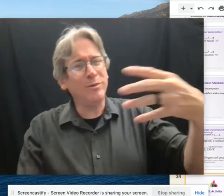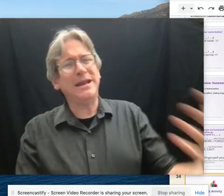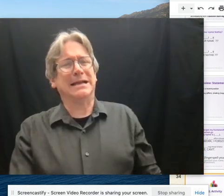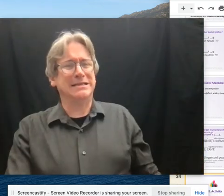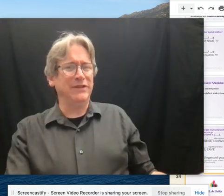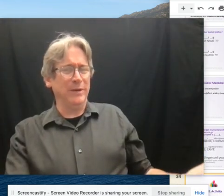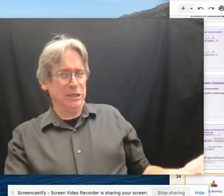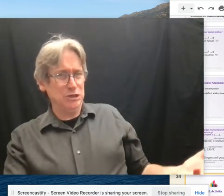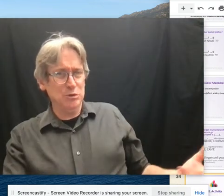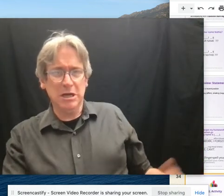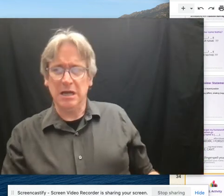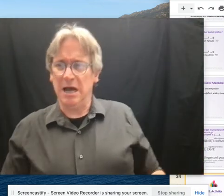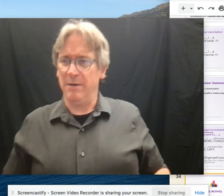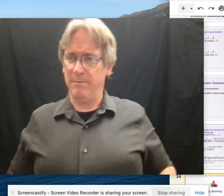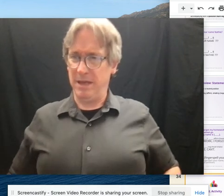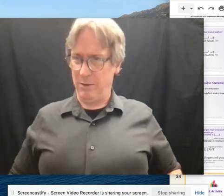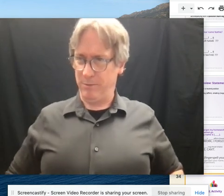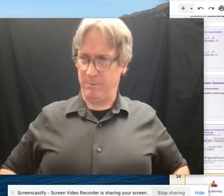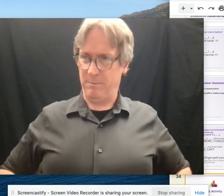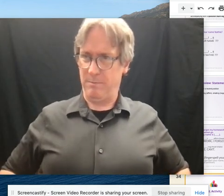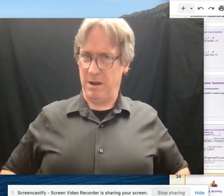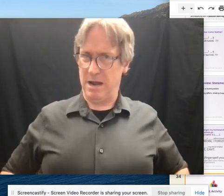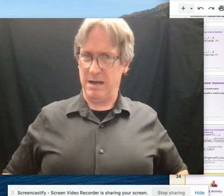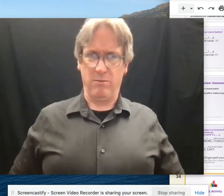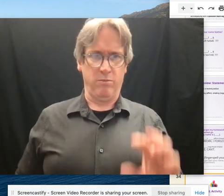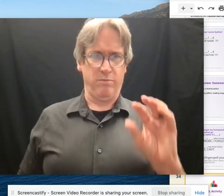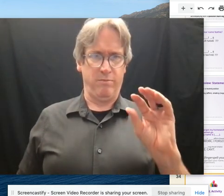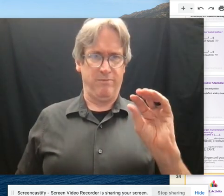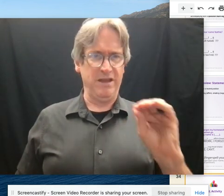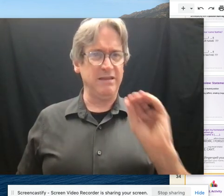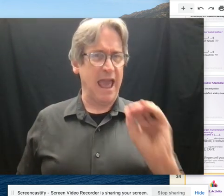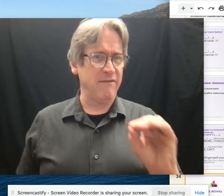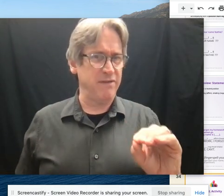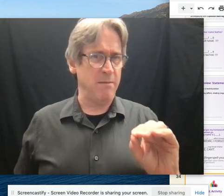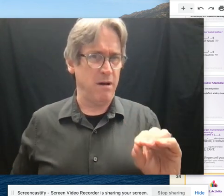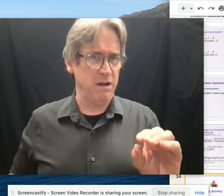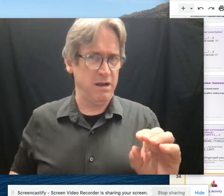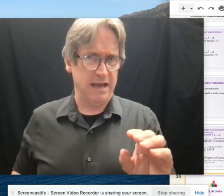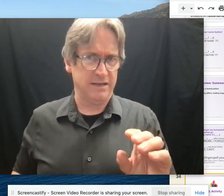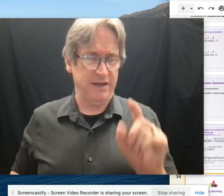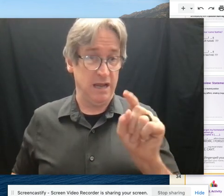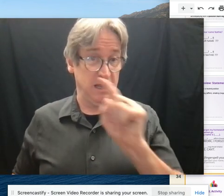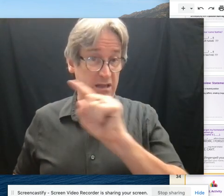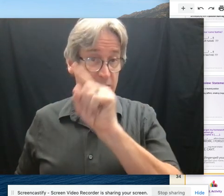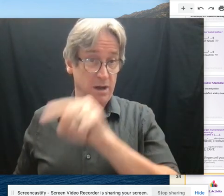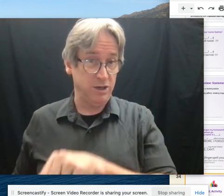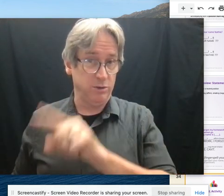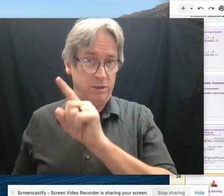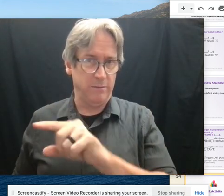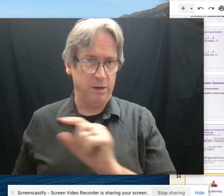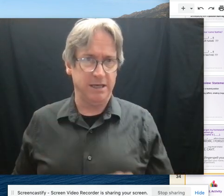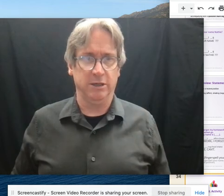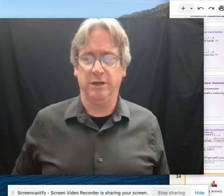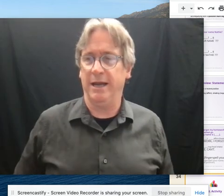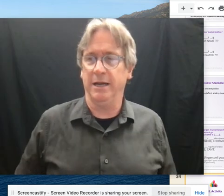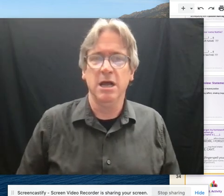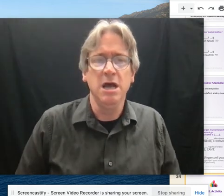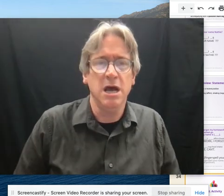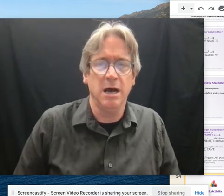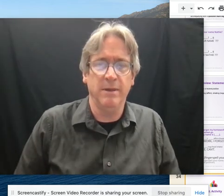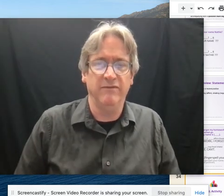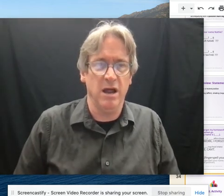So there would be an activity we can do. It would. I think they have them the activity in the module. I want to take a look